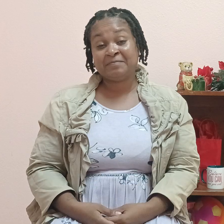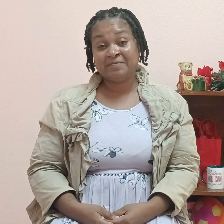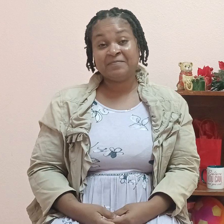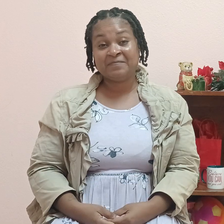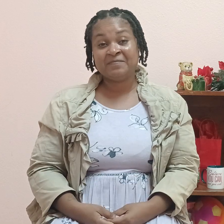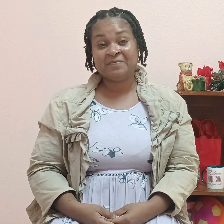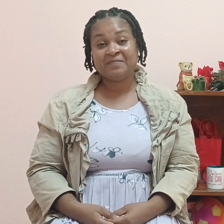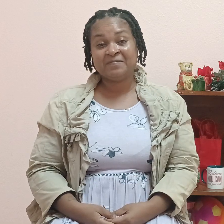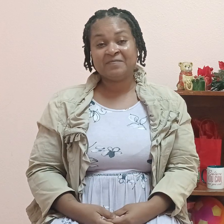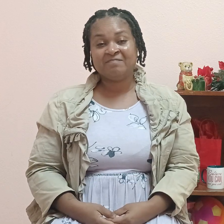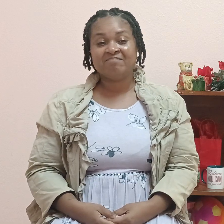Question 9.